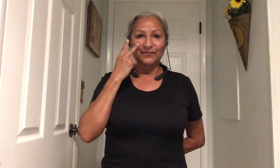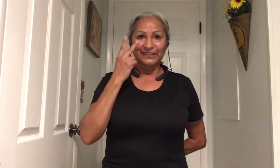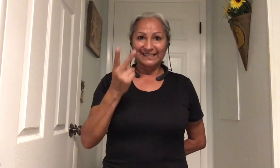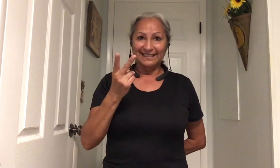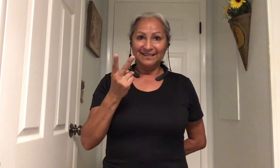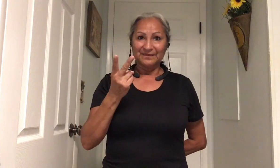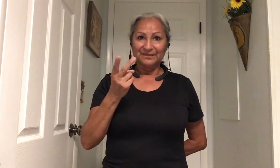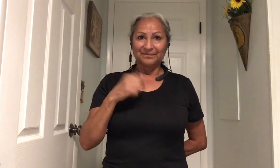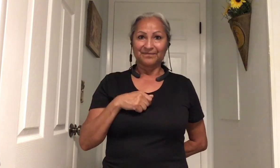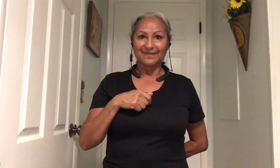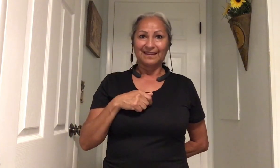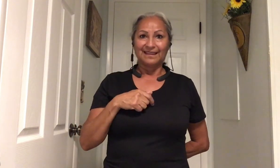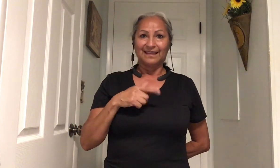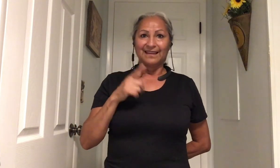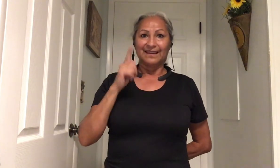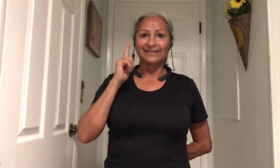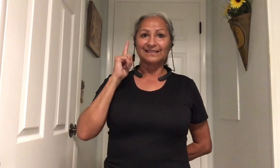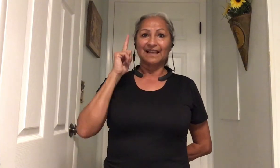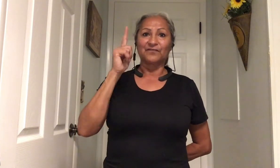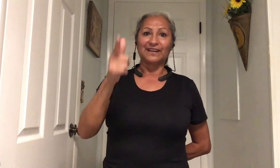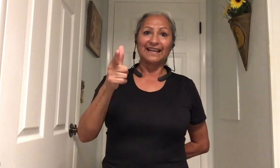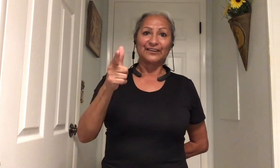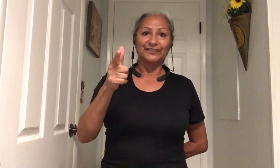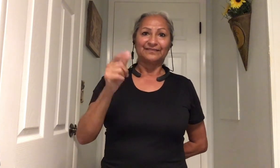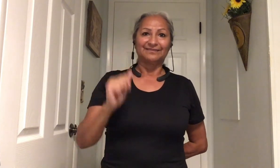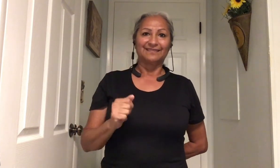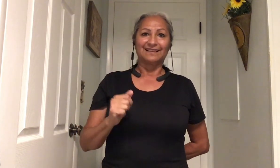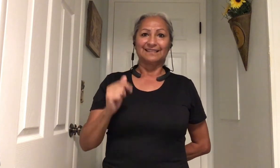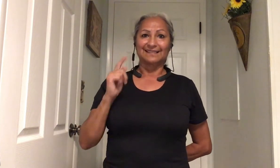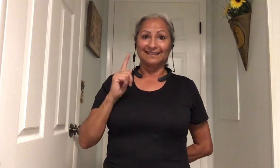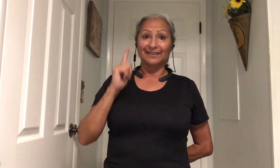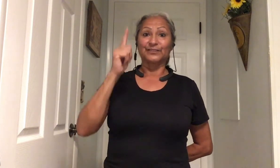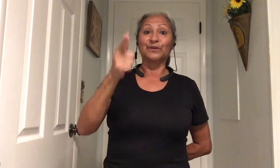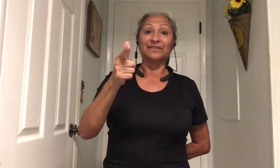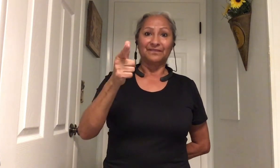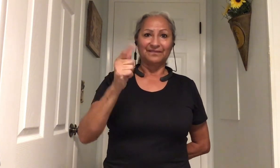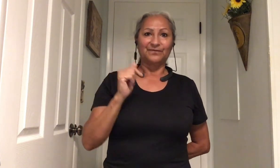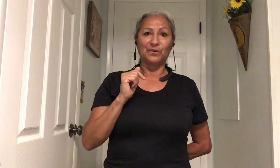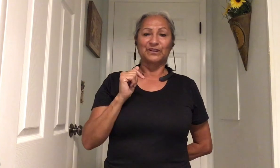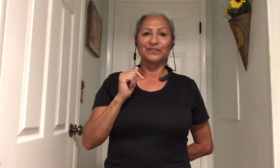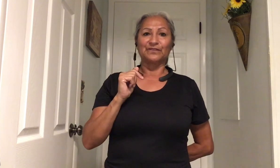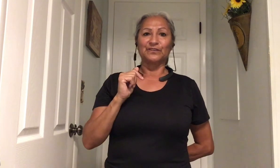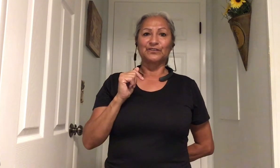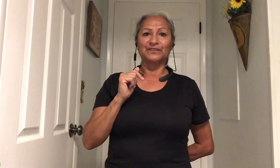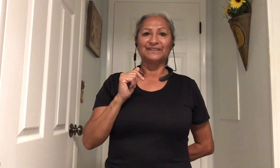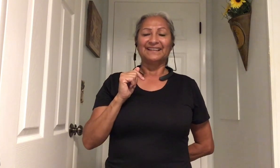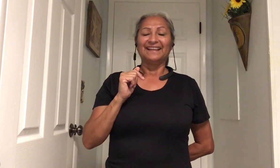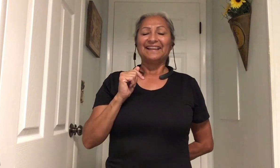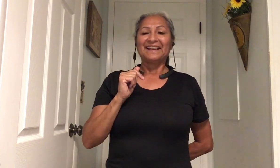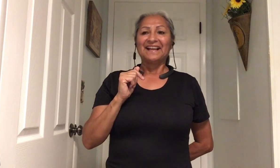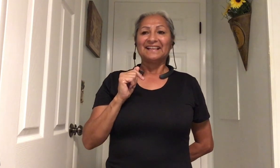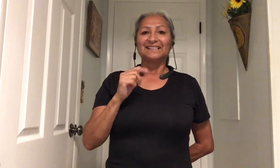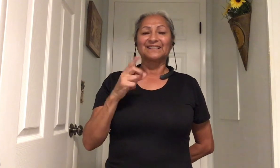C. Here's a sign for later, because later's going forward into the future. So she'd